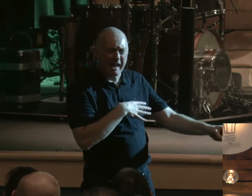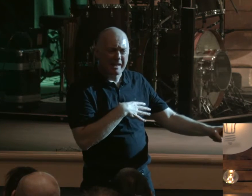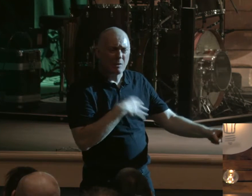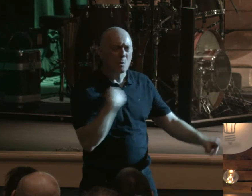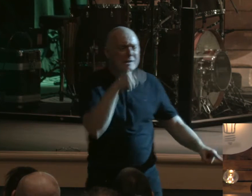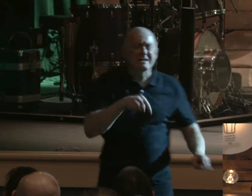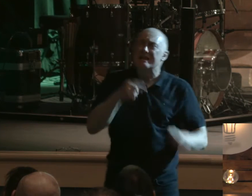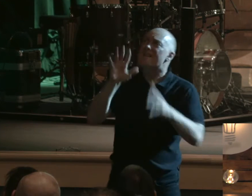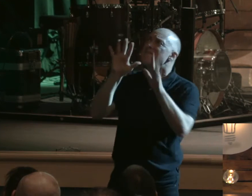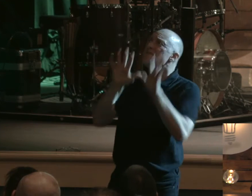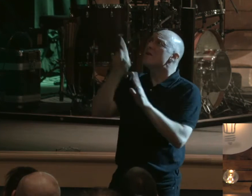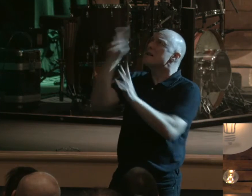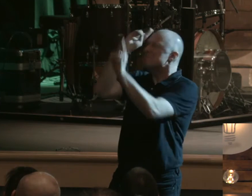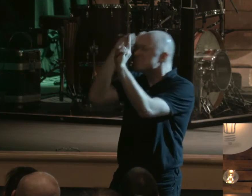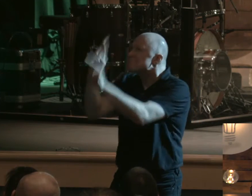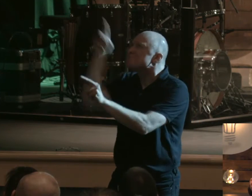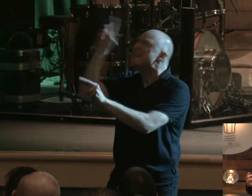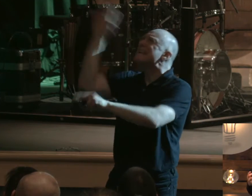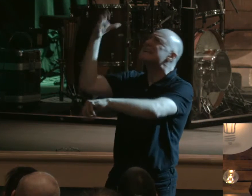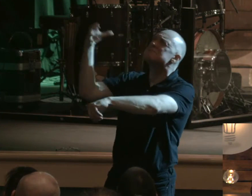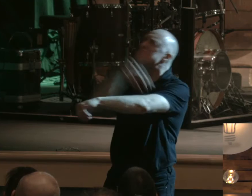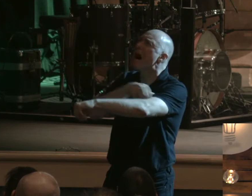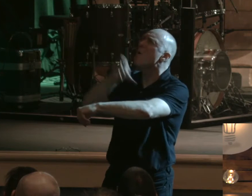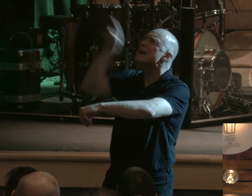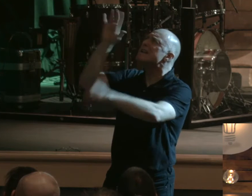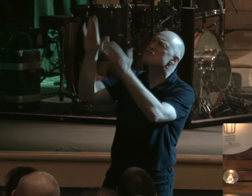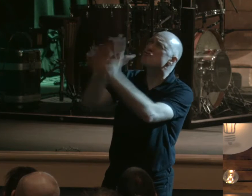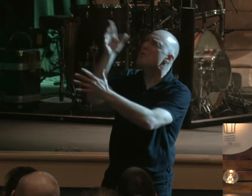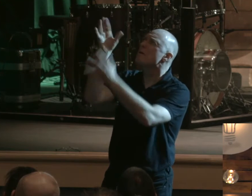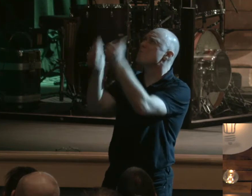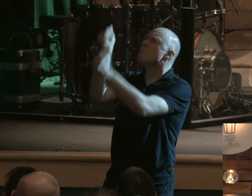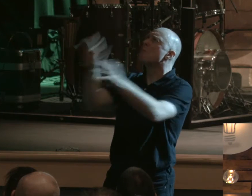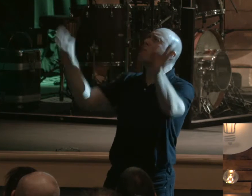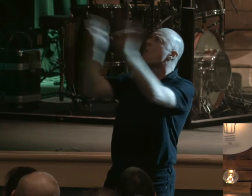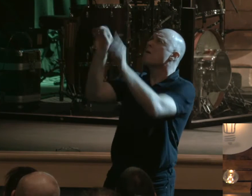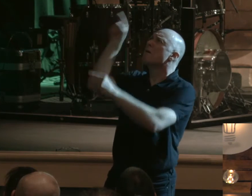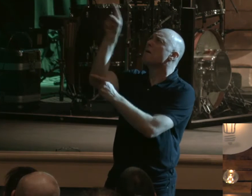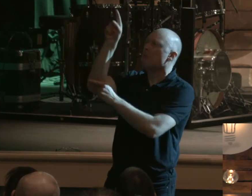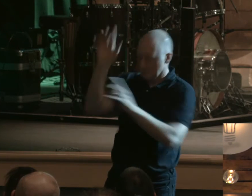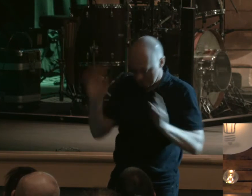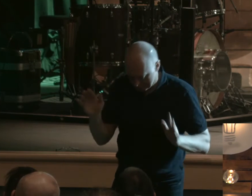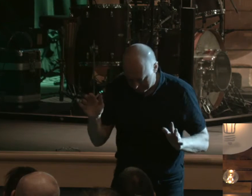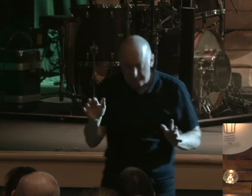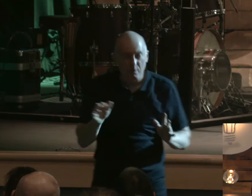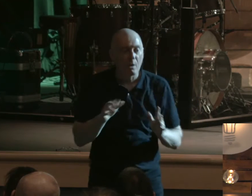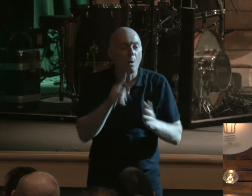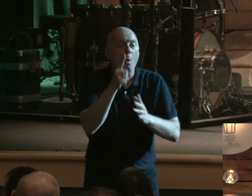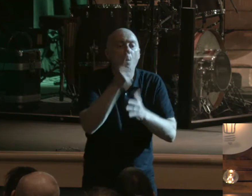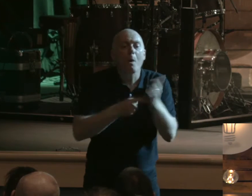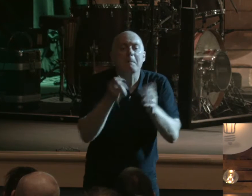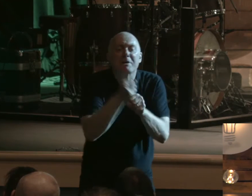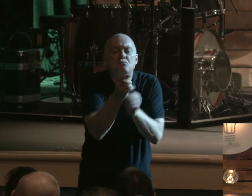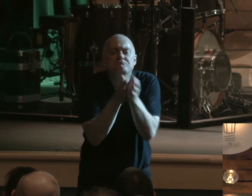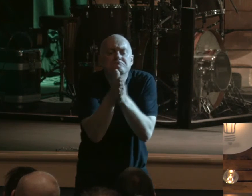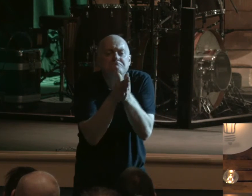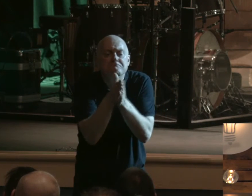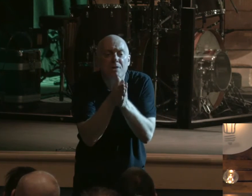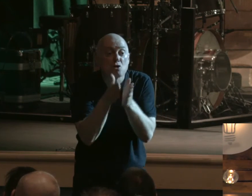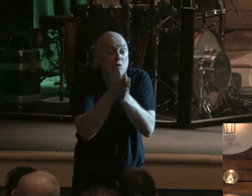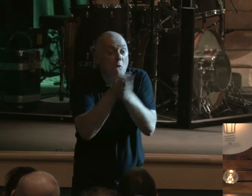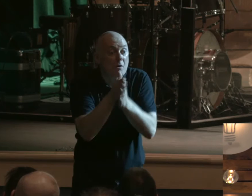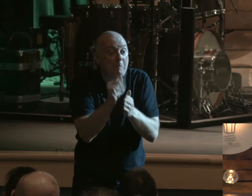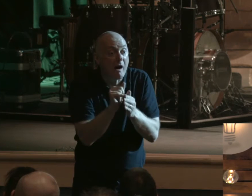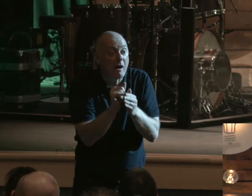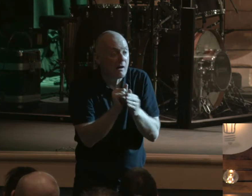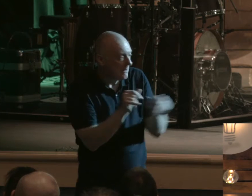of him. He's interested in his power and his glory. So, what's our motivation? Are we motivated by the